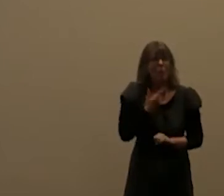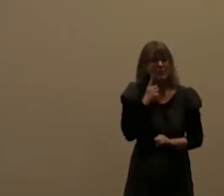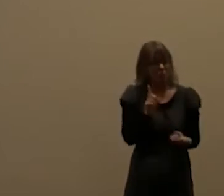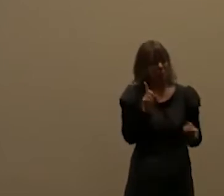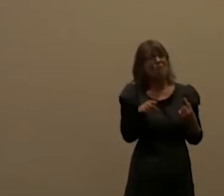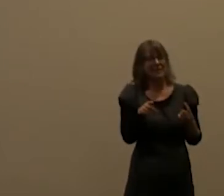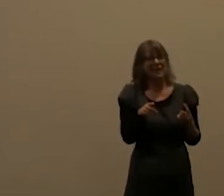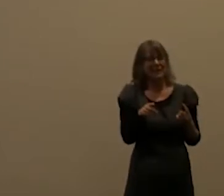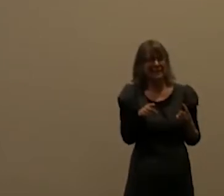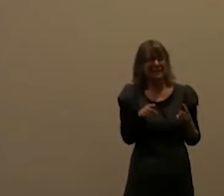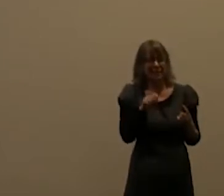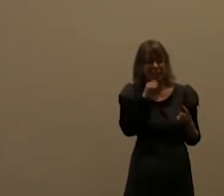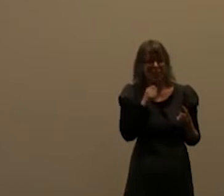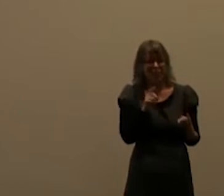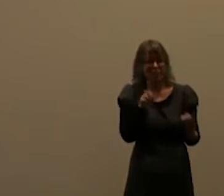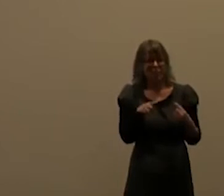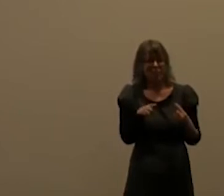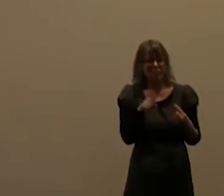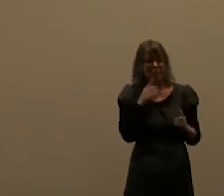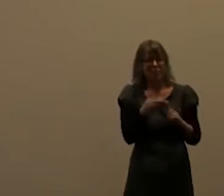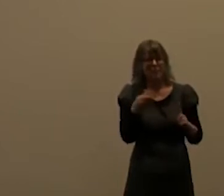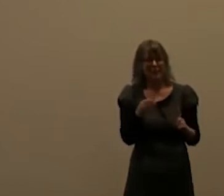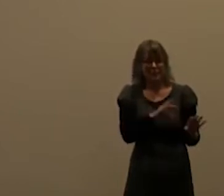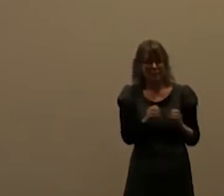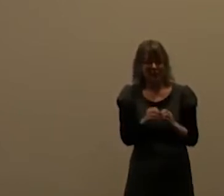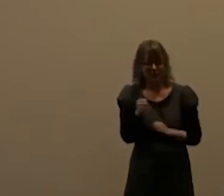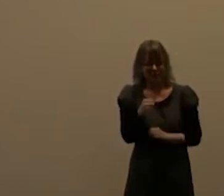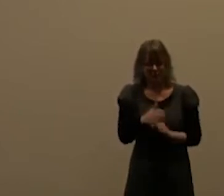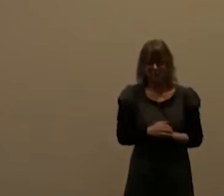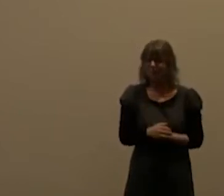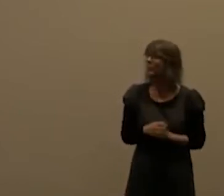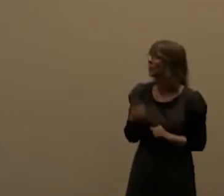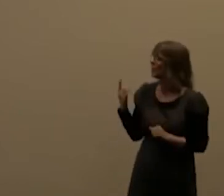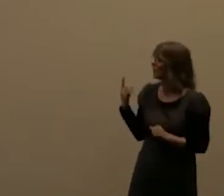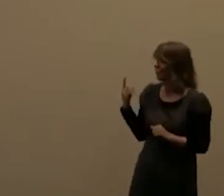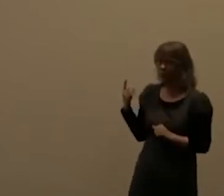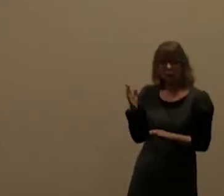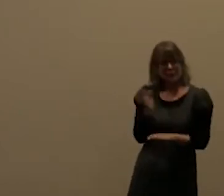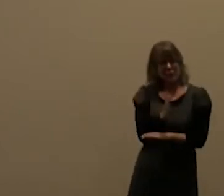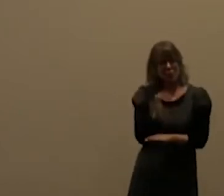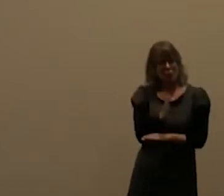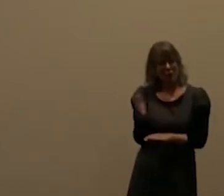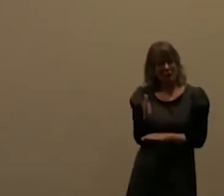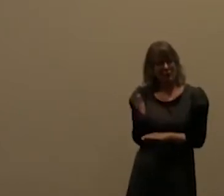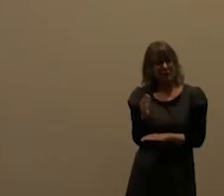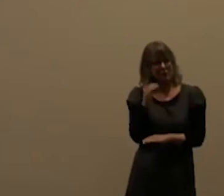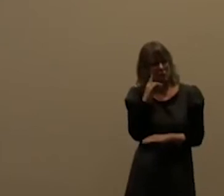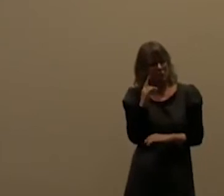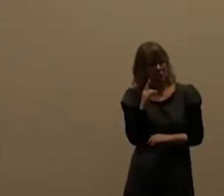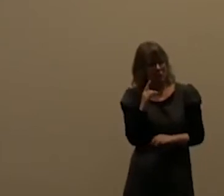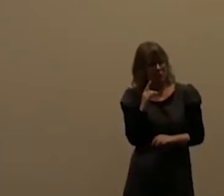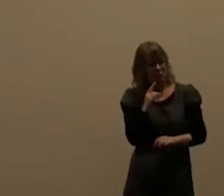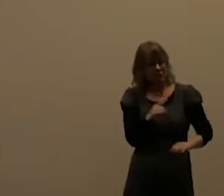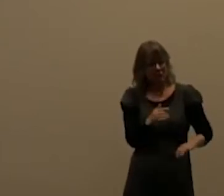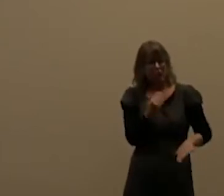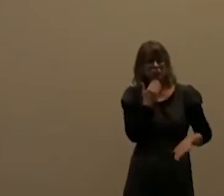it's using that natural language in the background. So here are the options that we have, and you see on the right-hand side when we're testing that it has a green check